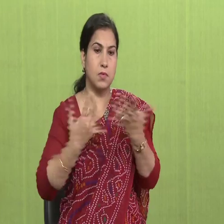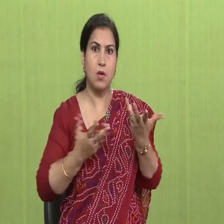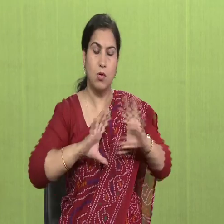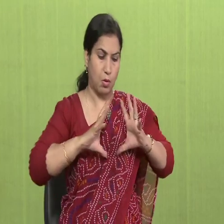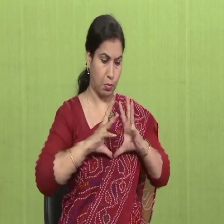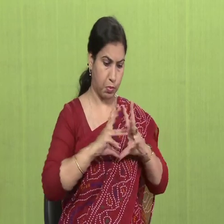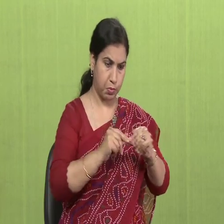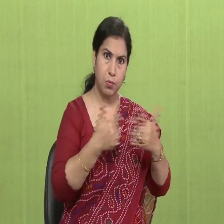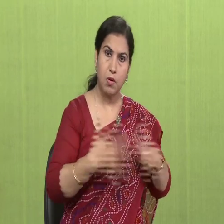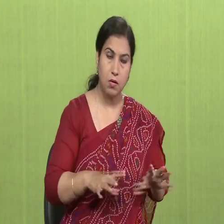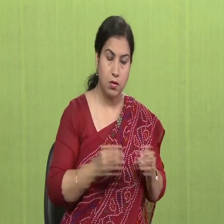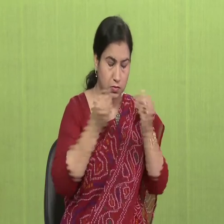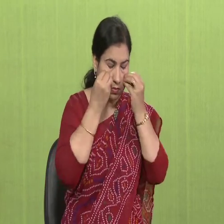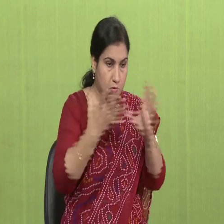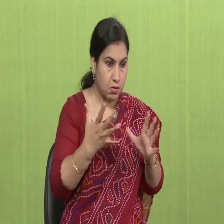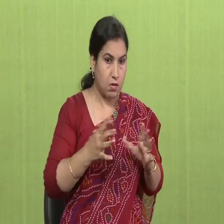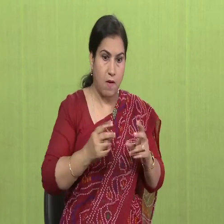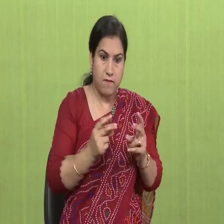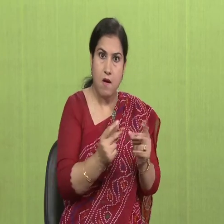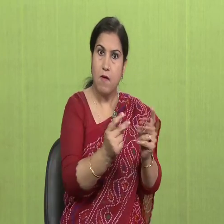at an alarming rate.